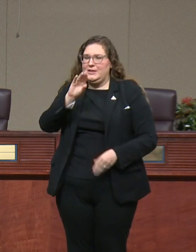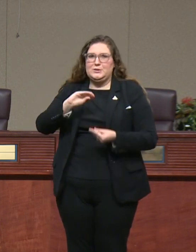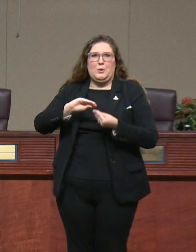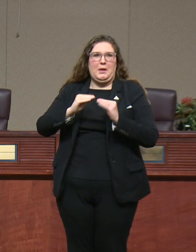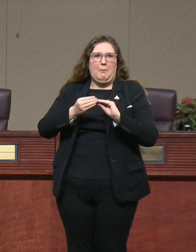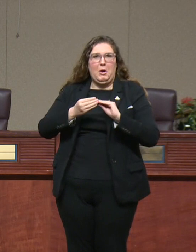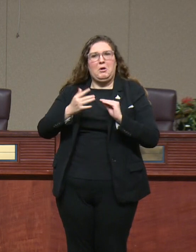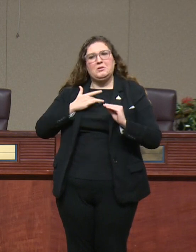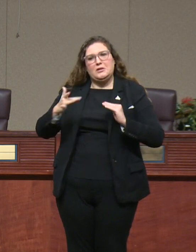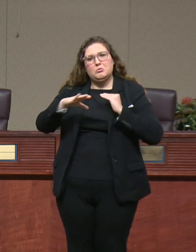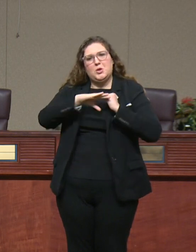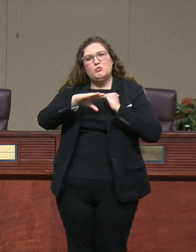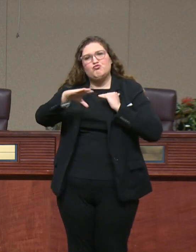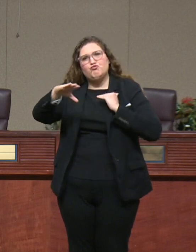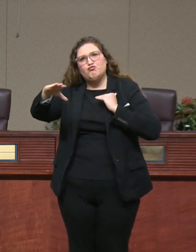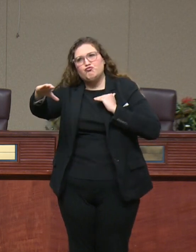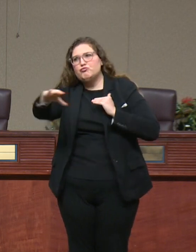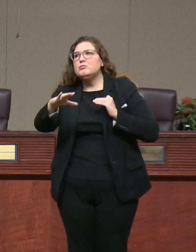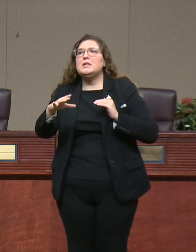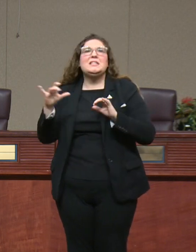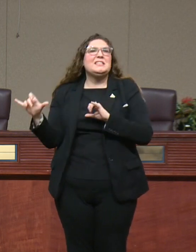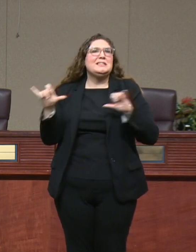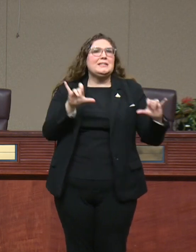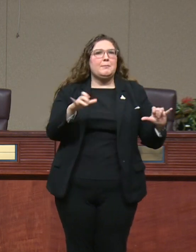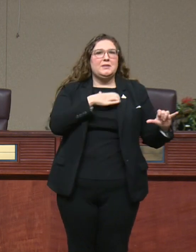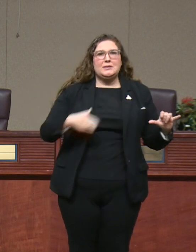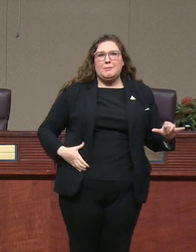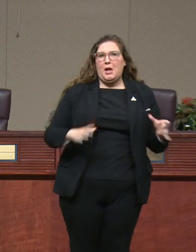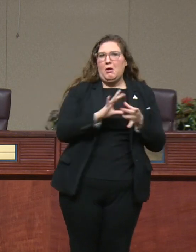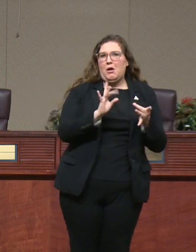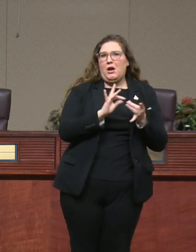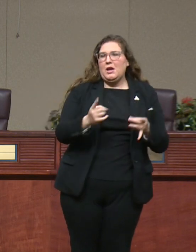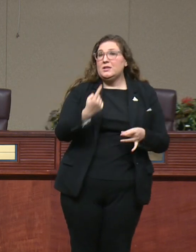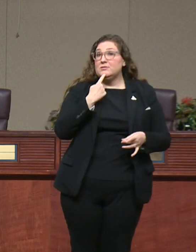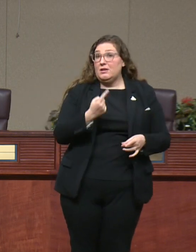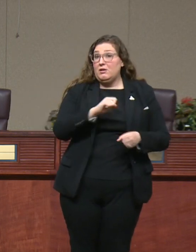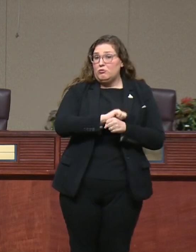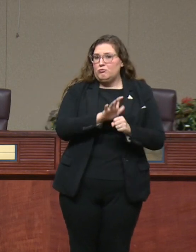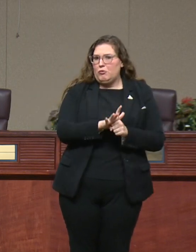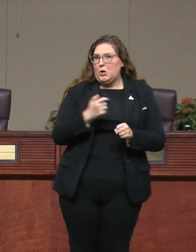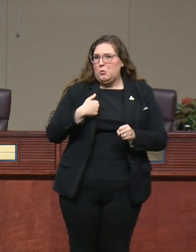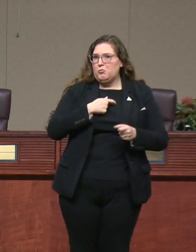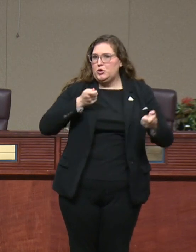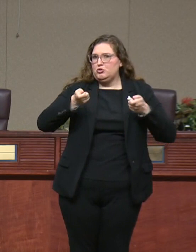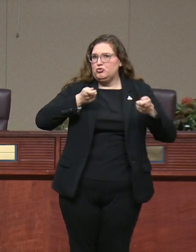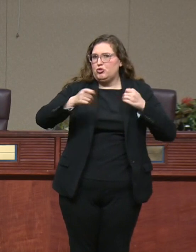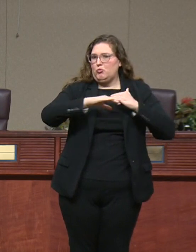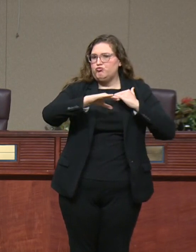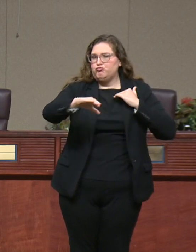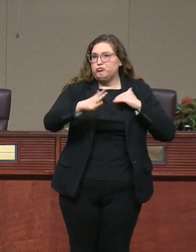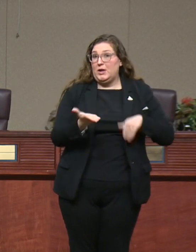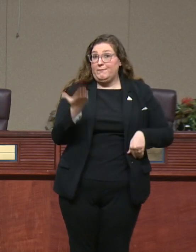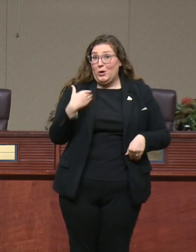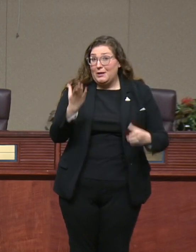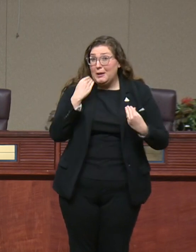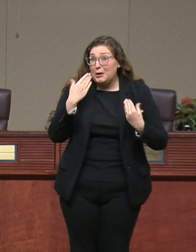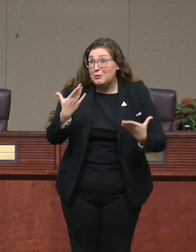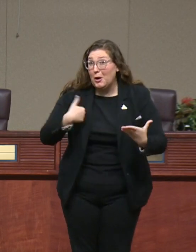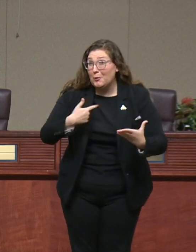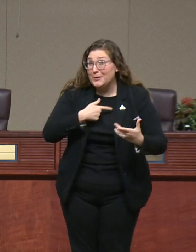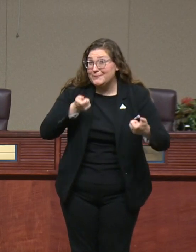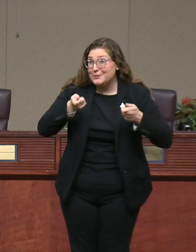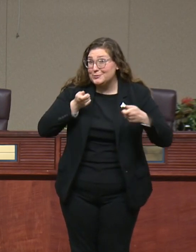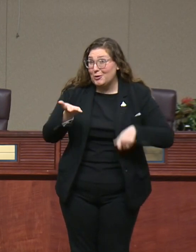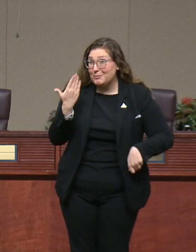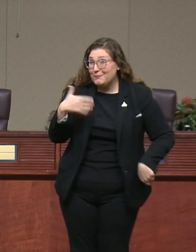in line with what the mayor was saying about controlling the pandemic into the county. And we have been here before. And so I